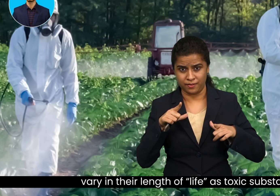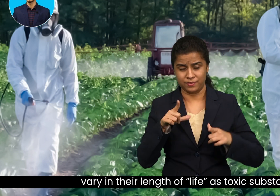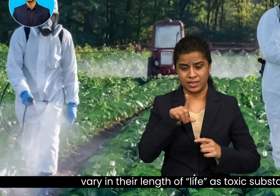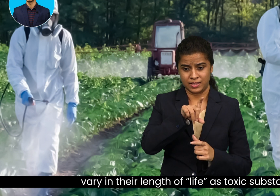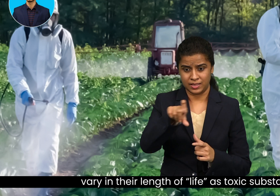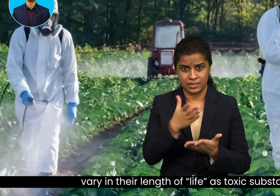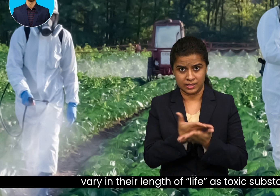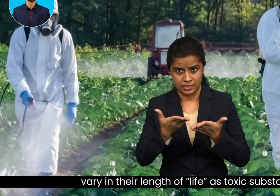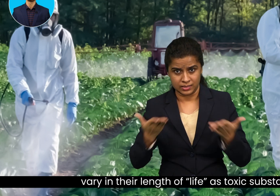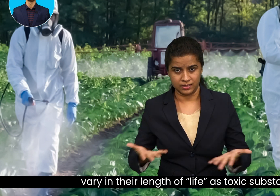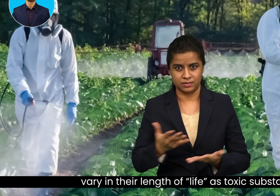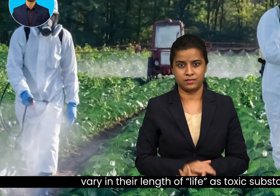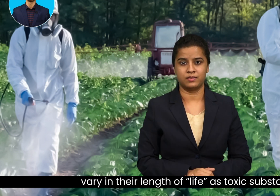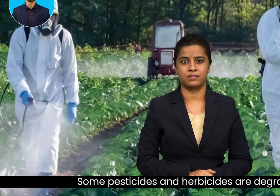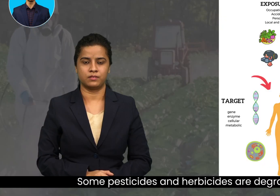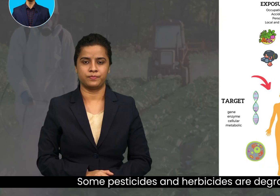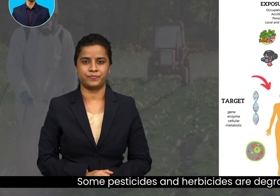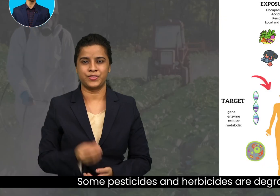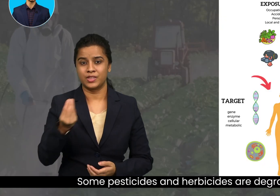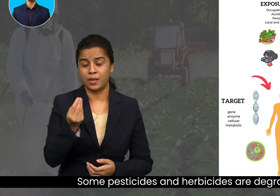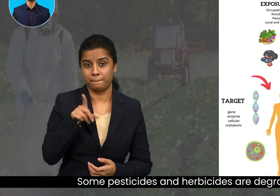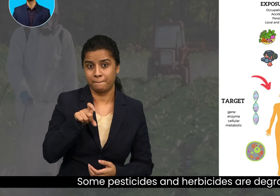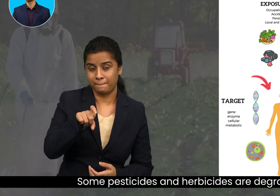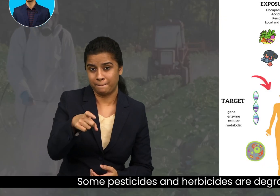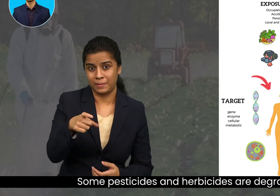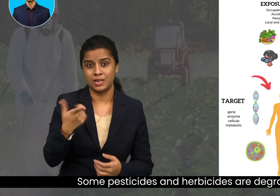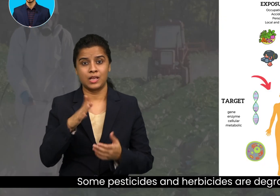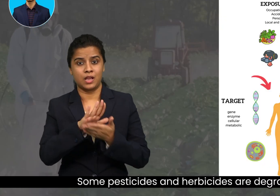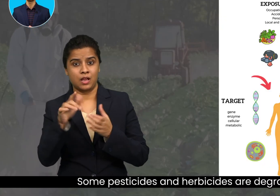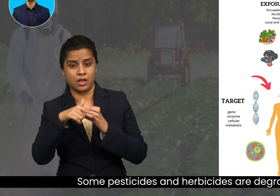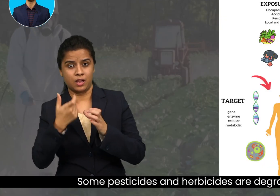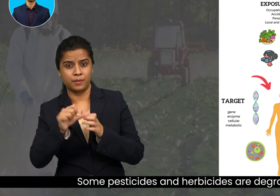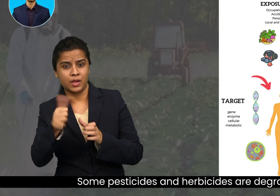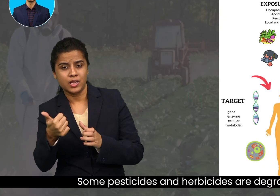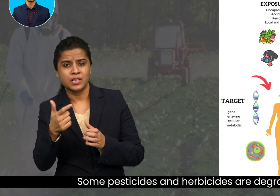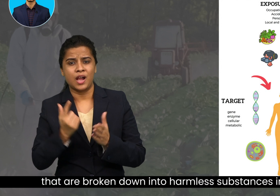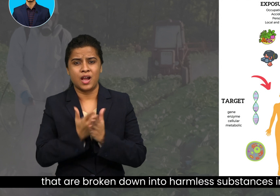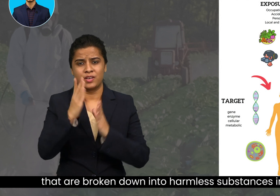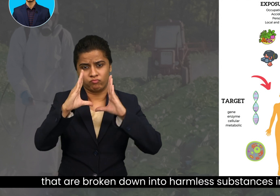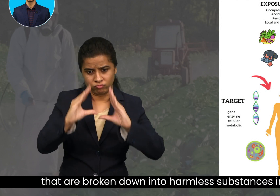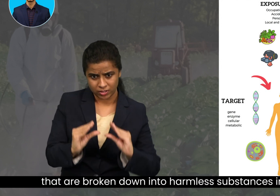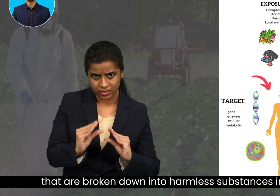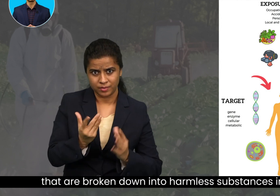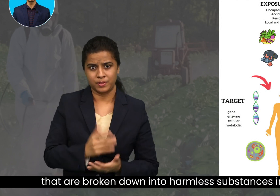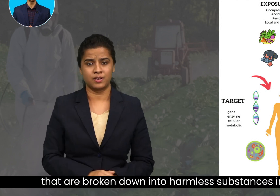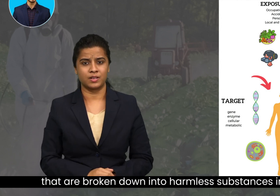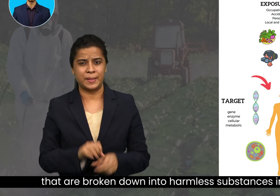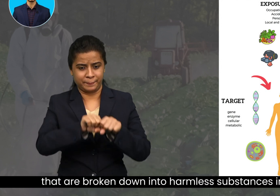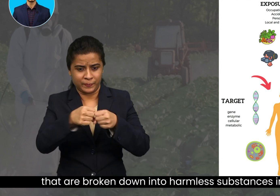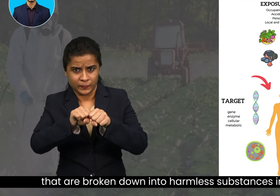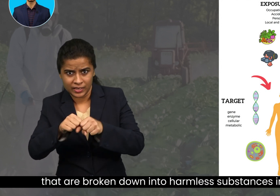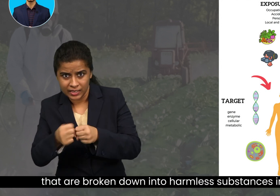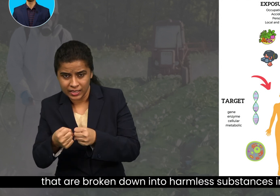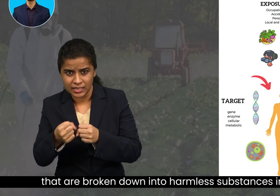toxic substances. Some pesticides and herbicides are degradable, that are broken